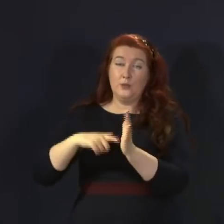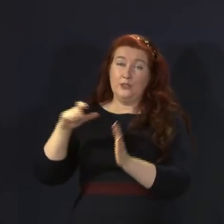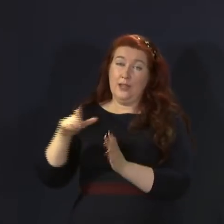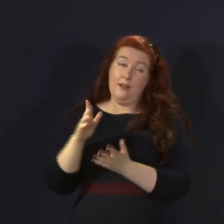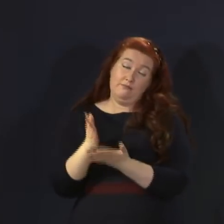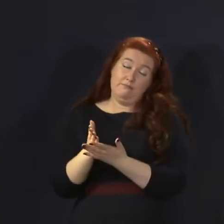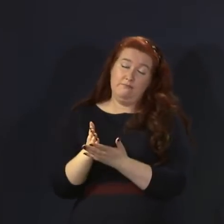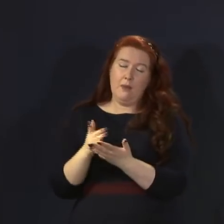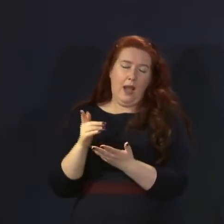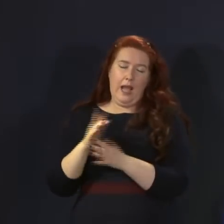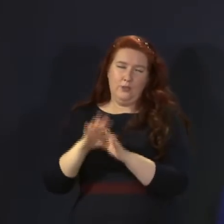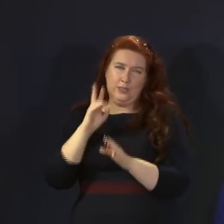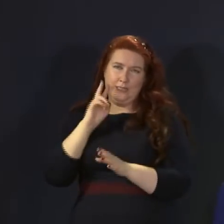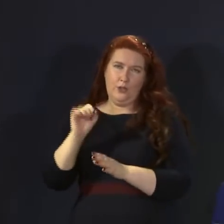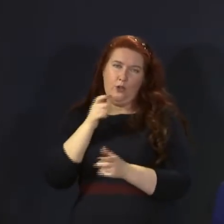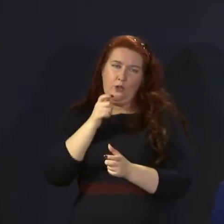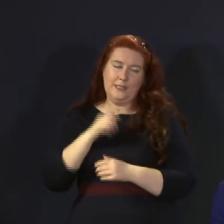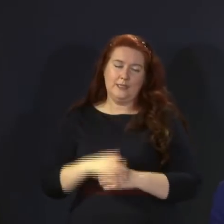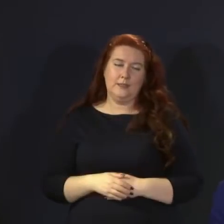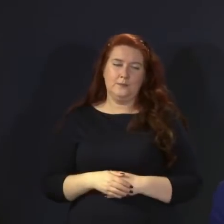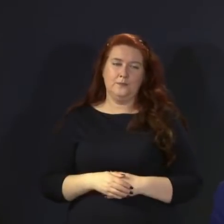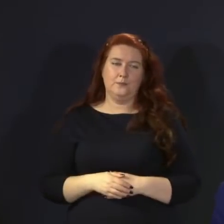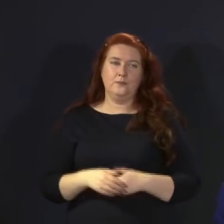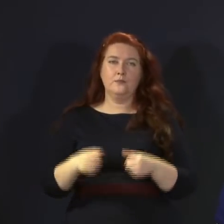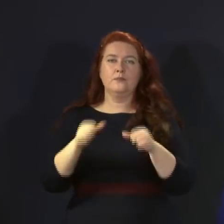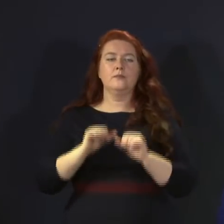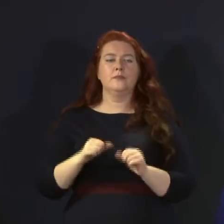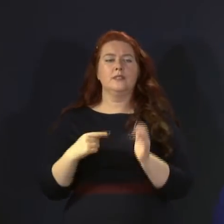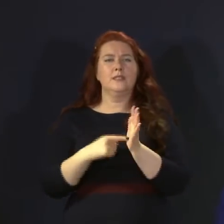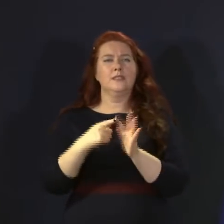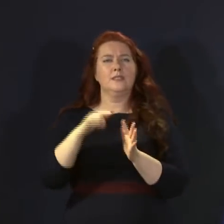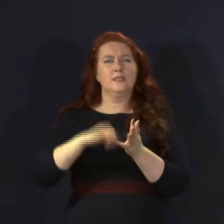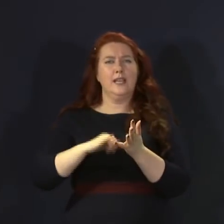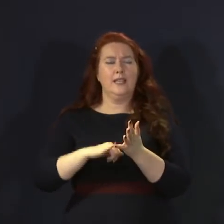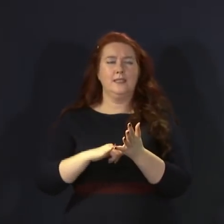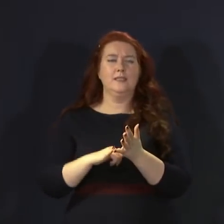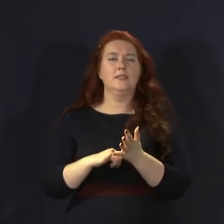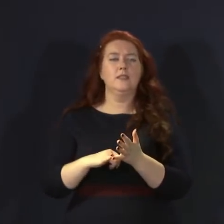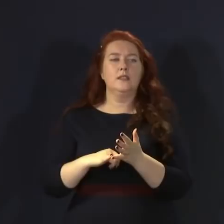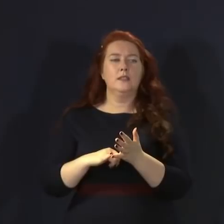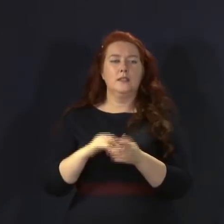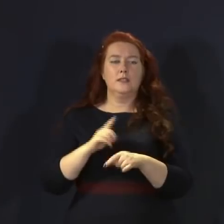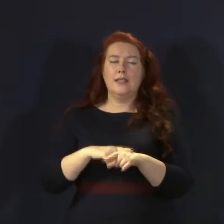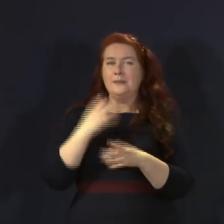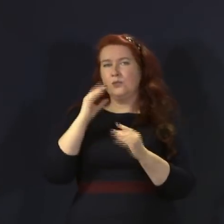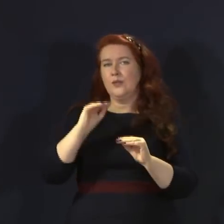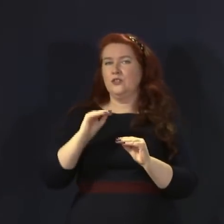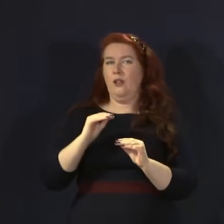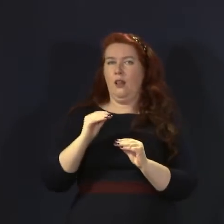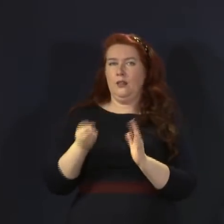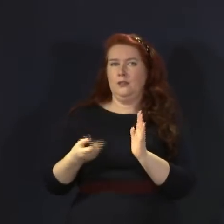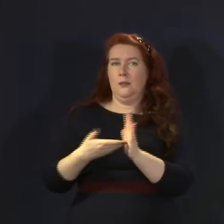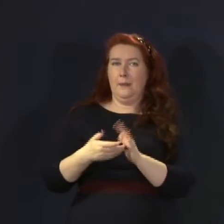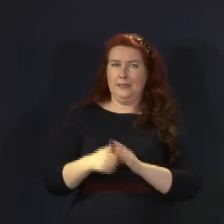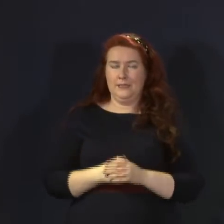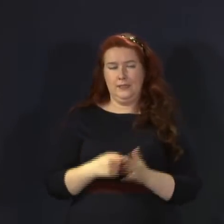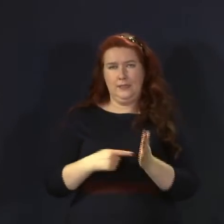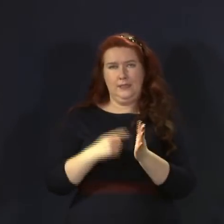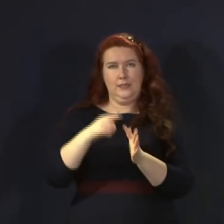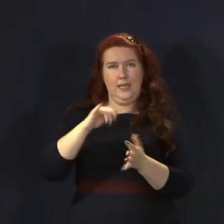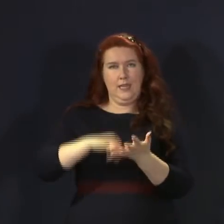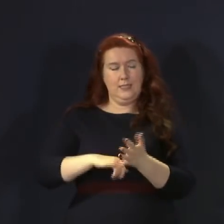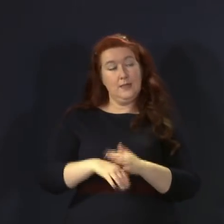not seen them personally. Emma Seath from Times Educational Supplement is the last question.